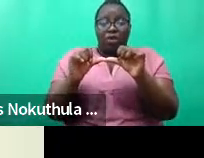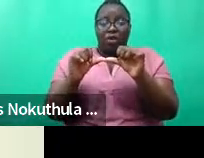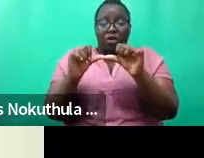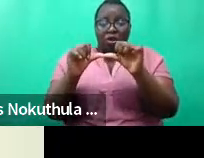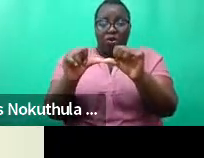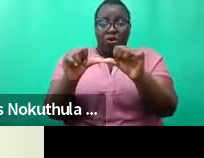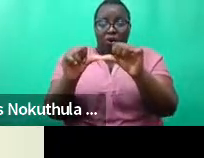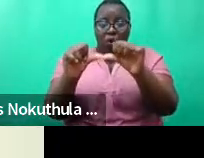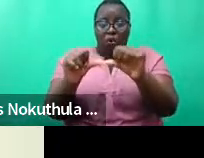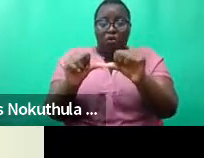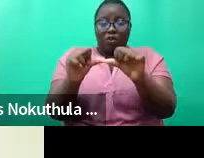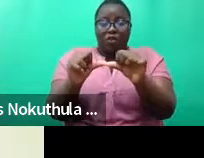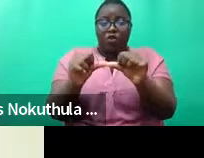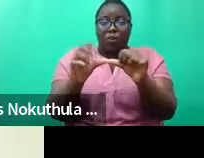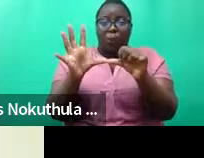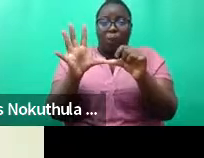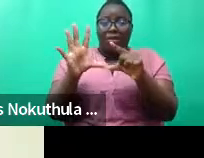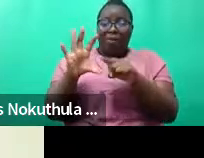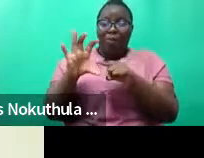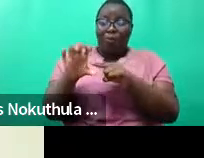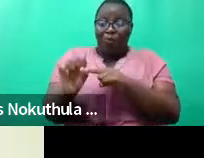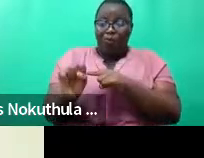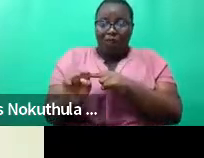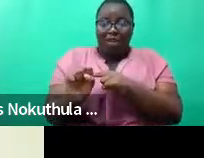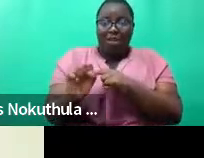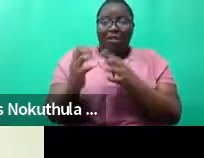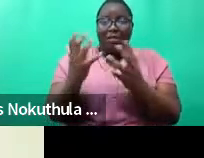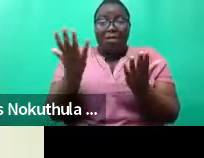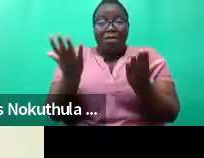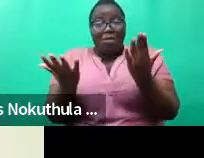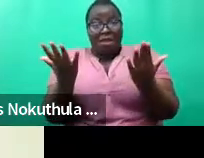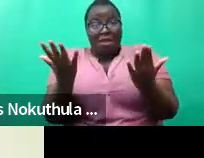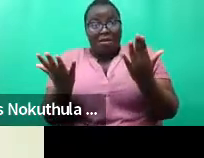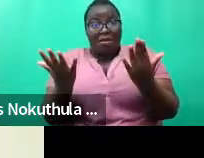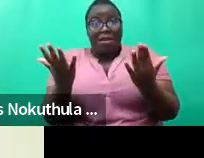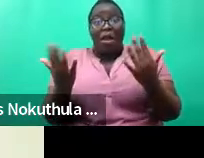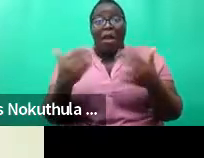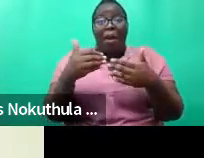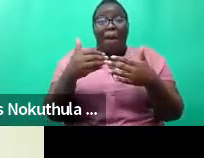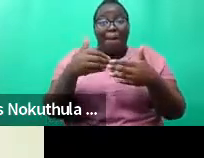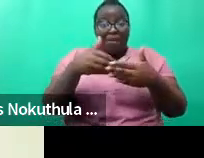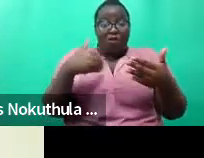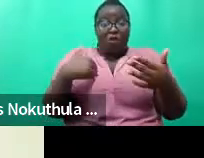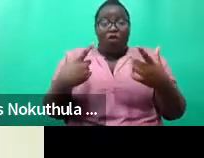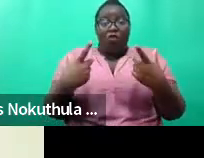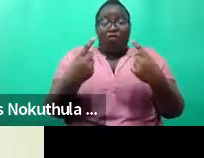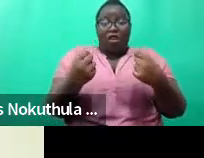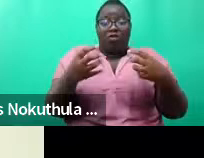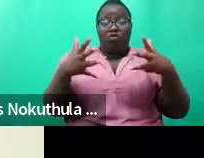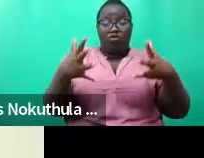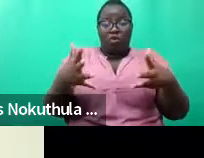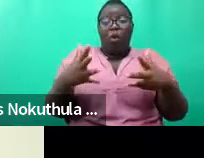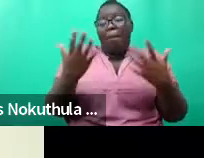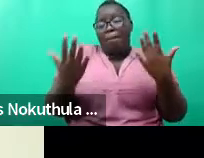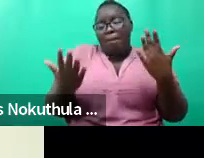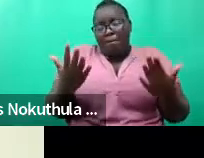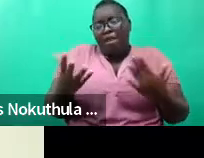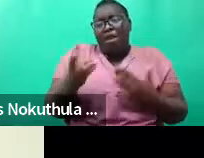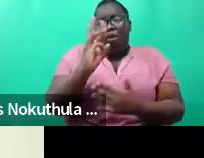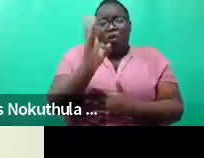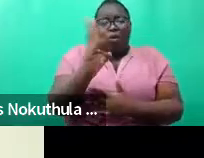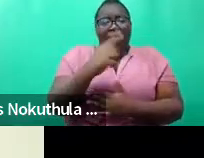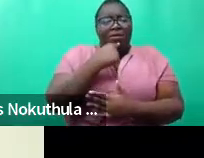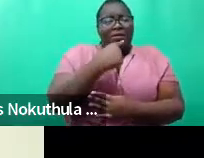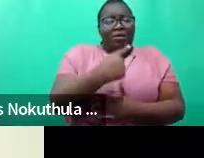the findings. Perhaps before she does that, I might tell you that we spoke